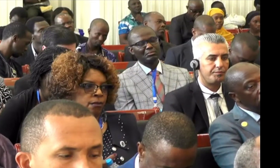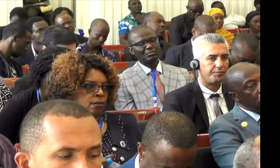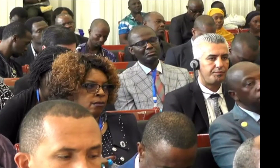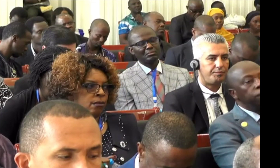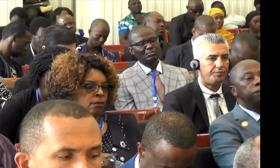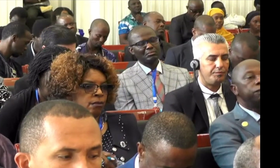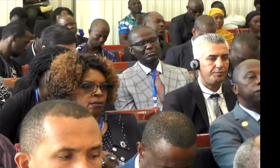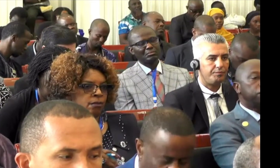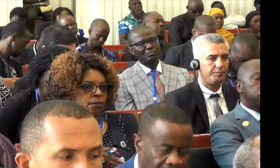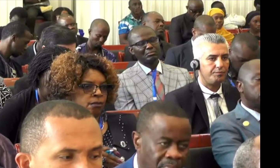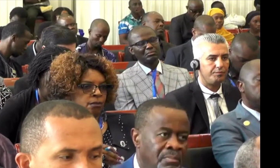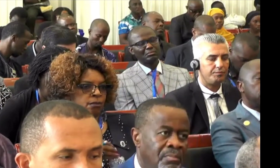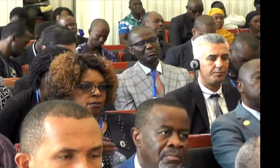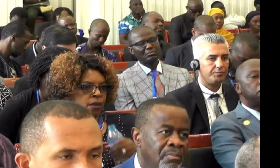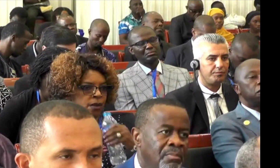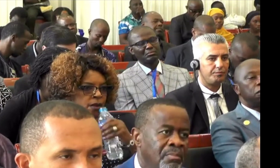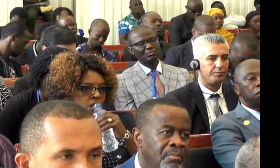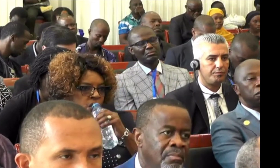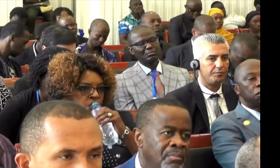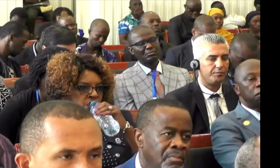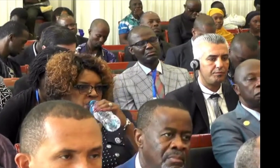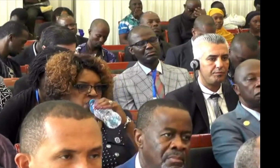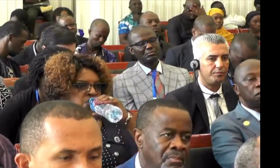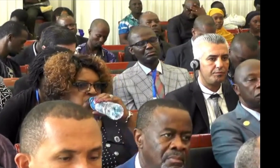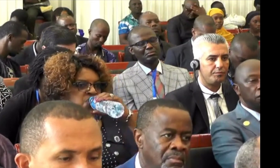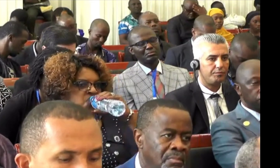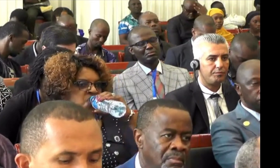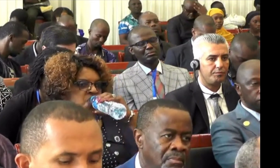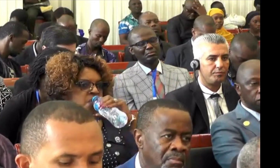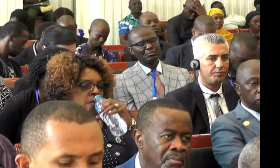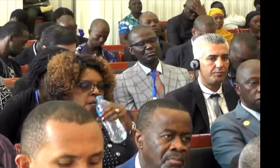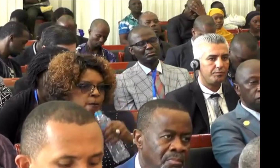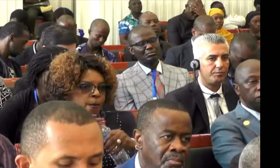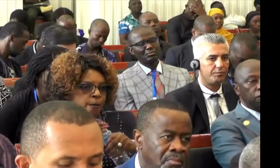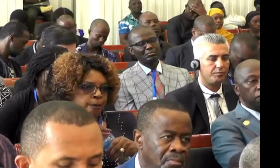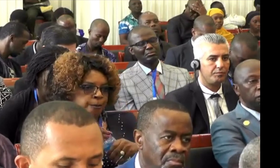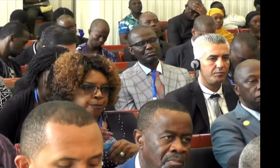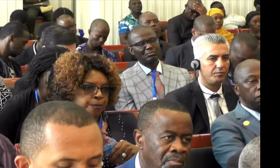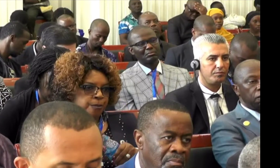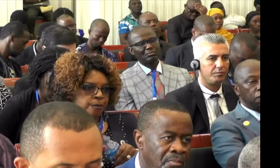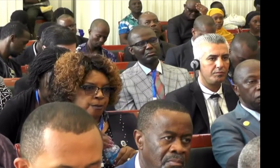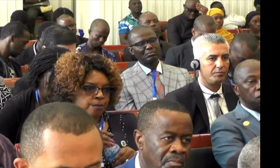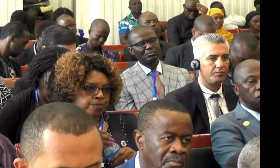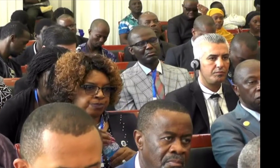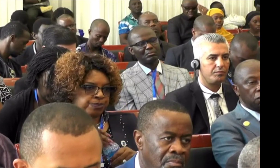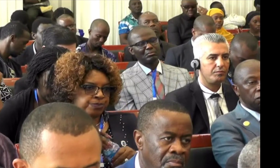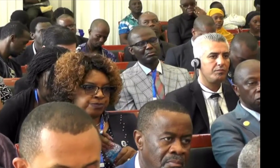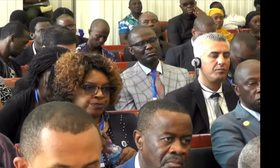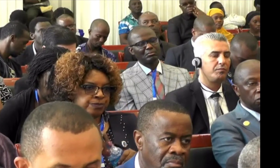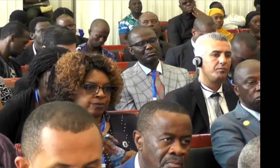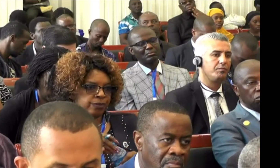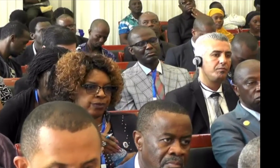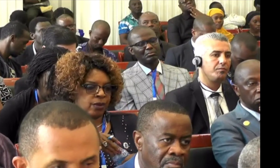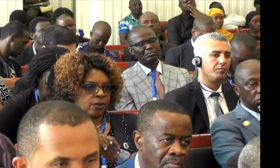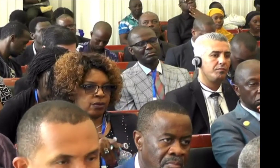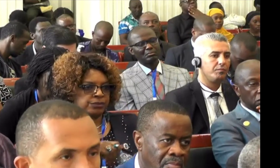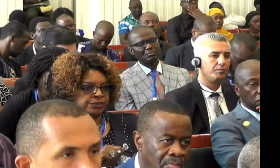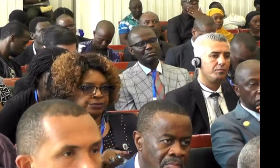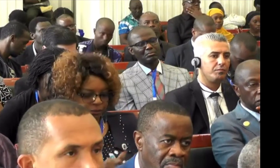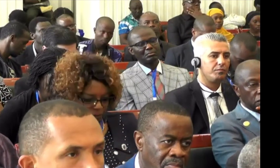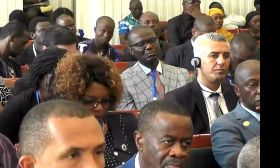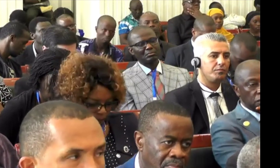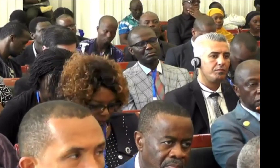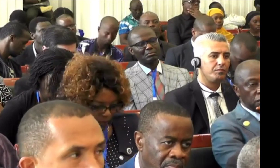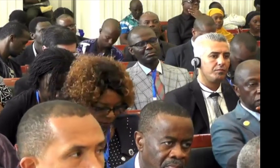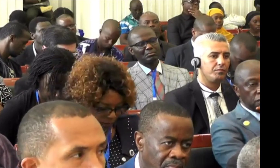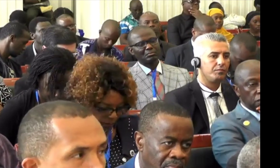And the President is bent on having this happen by September 2025.